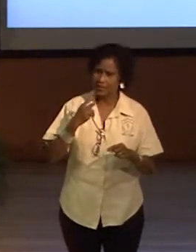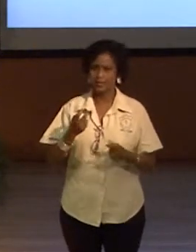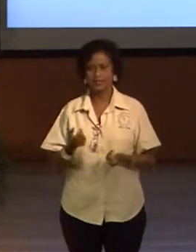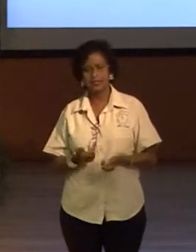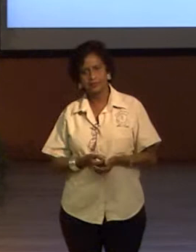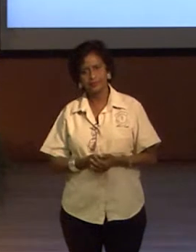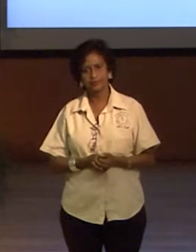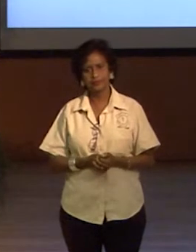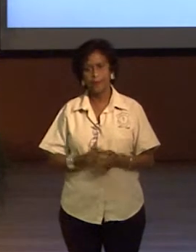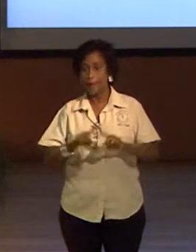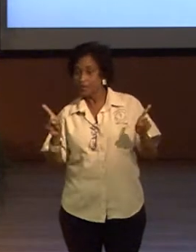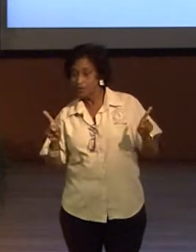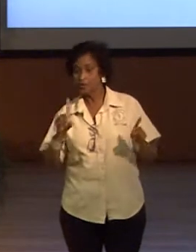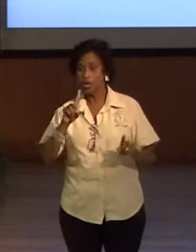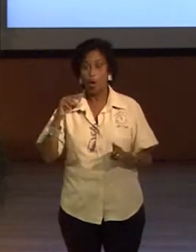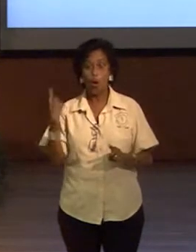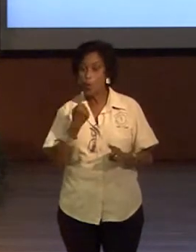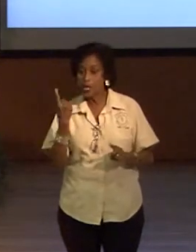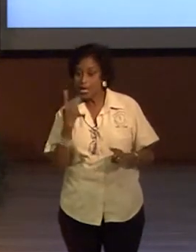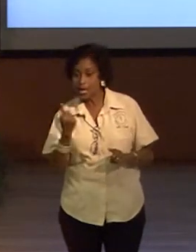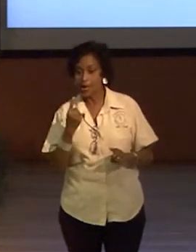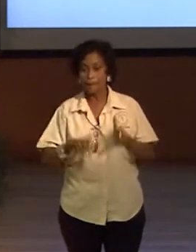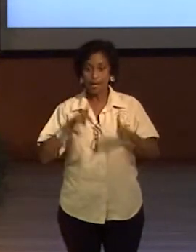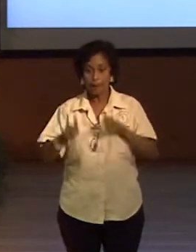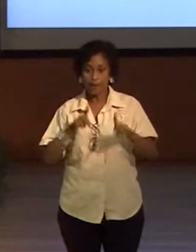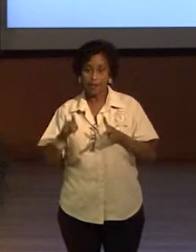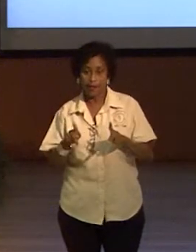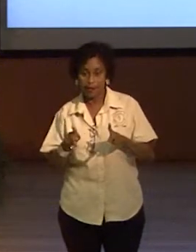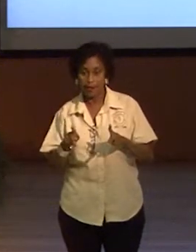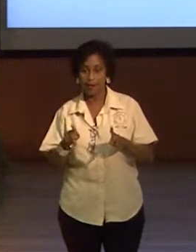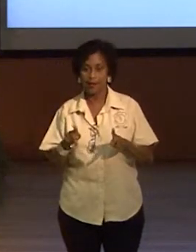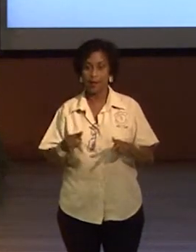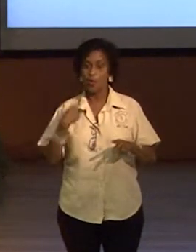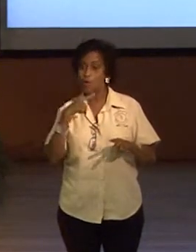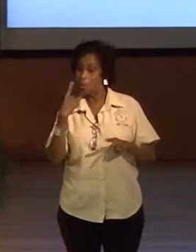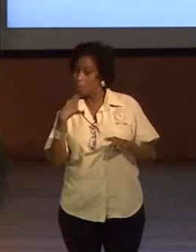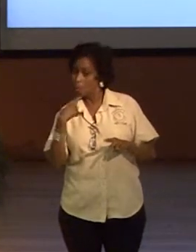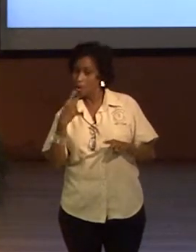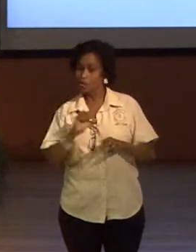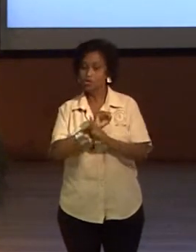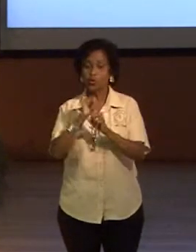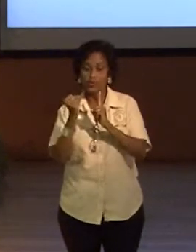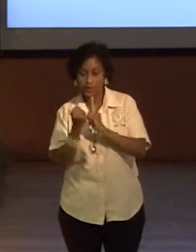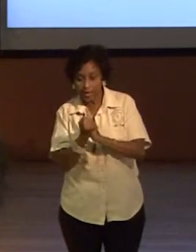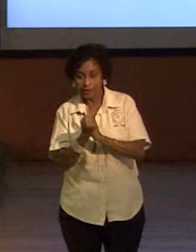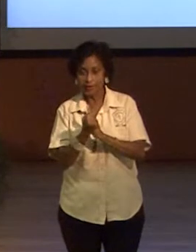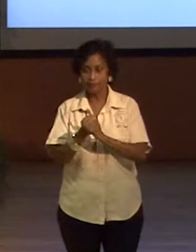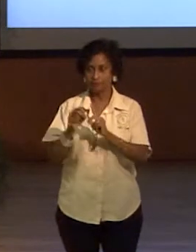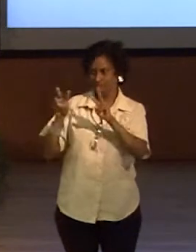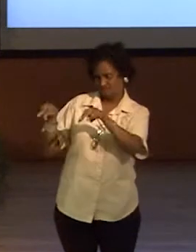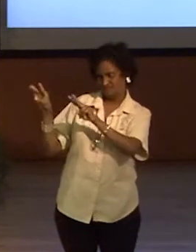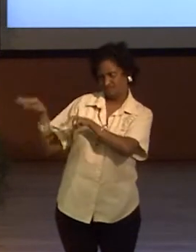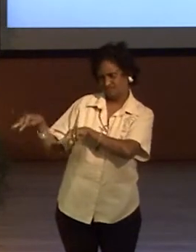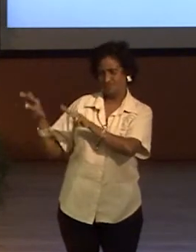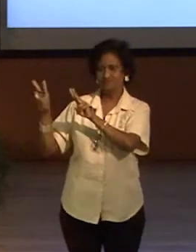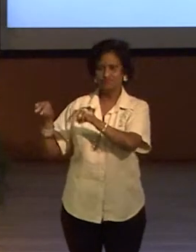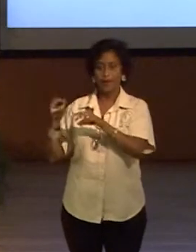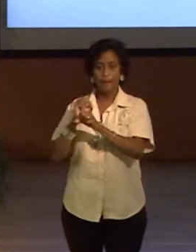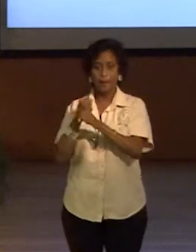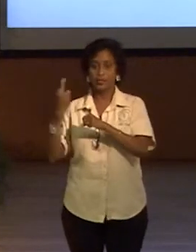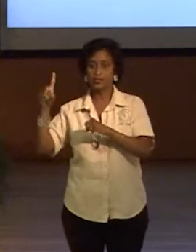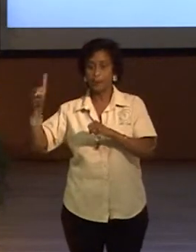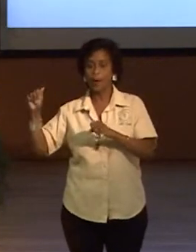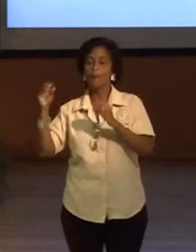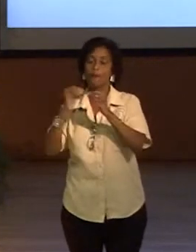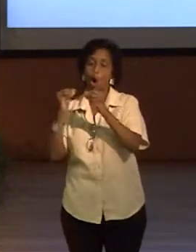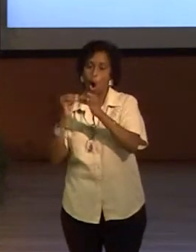be a social construct, meaning that the perception of that deficit and the reactions to that deficit will be